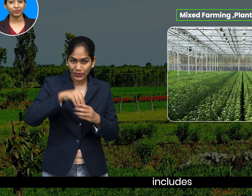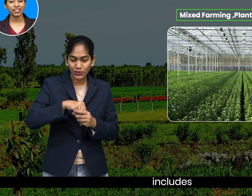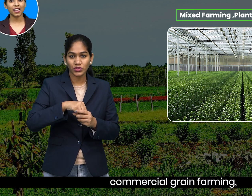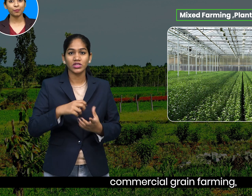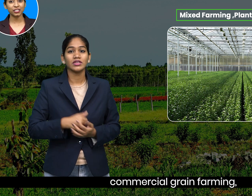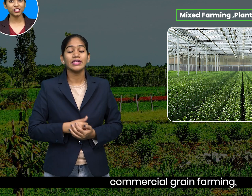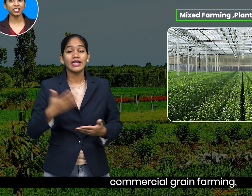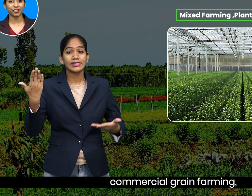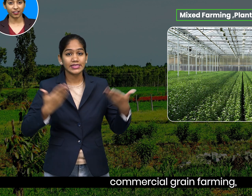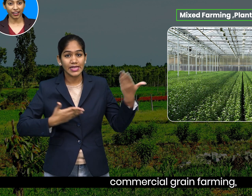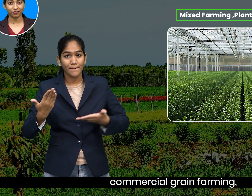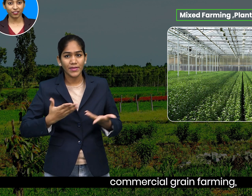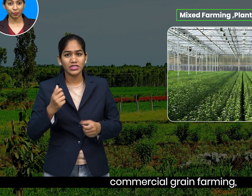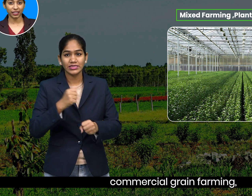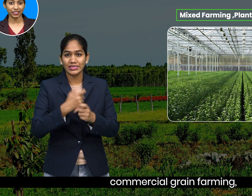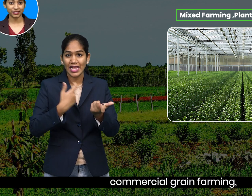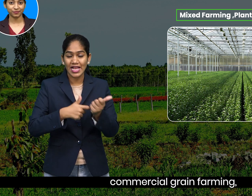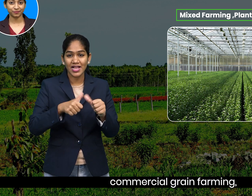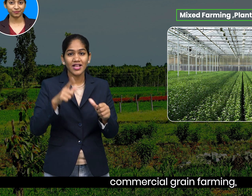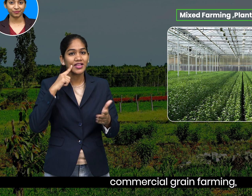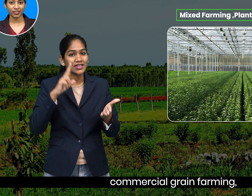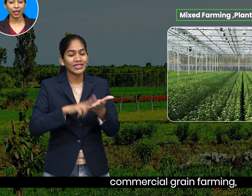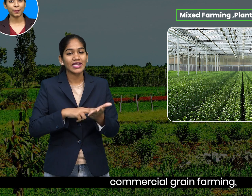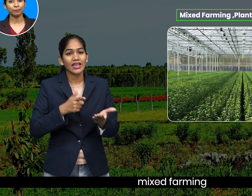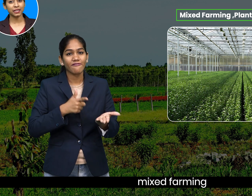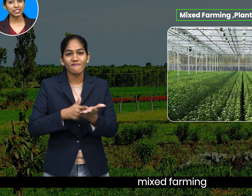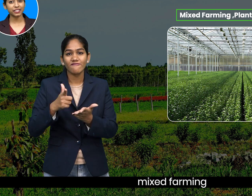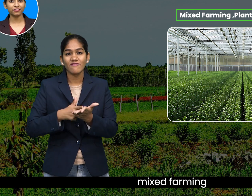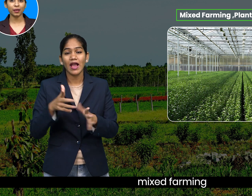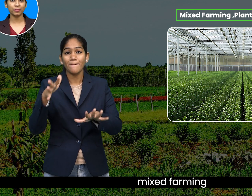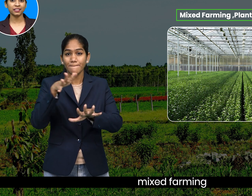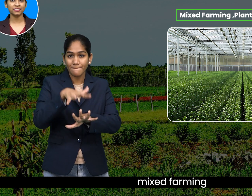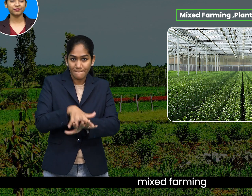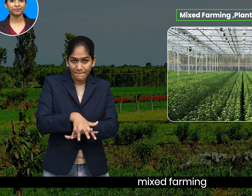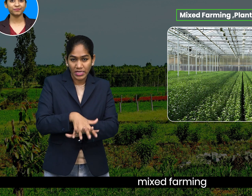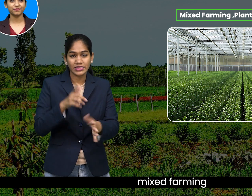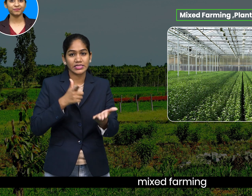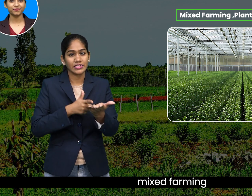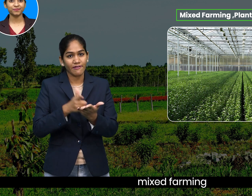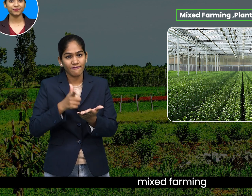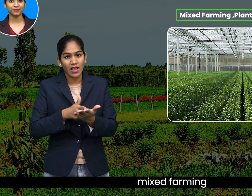includes commercial grain farming, mixed farming,